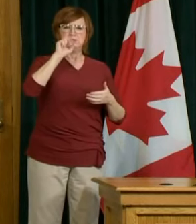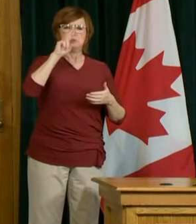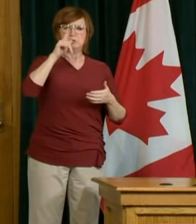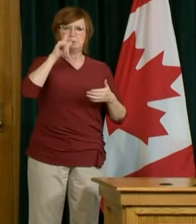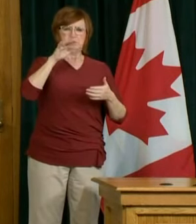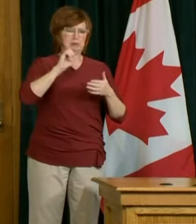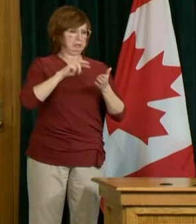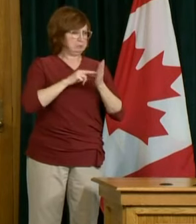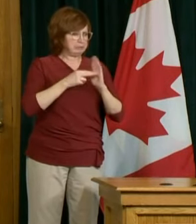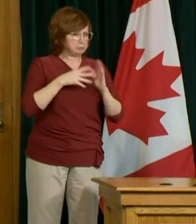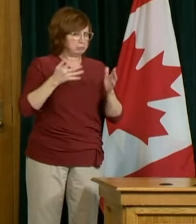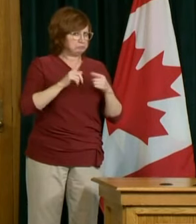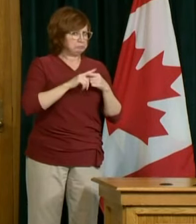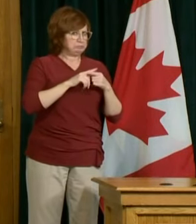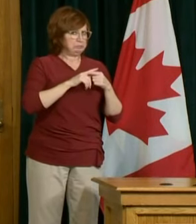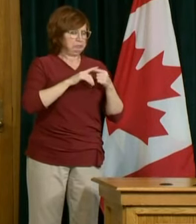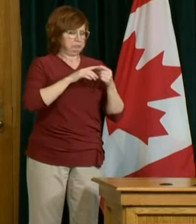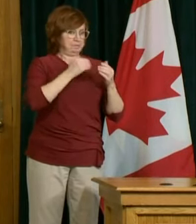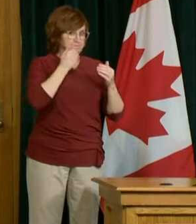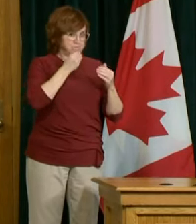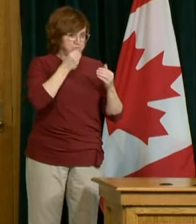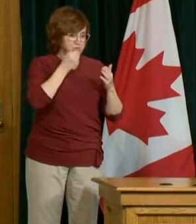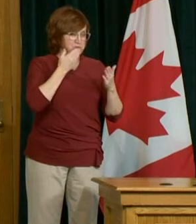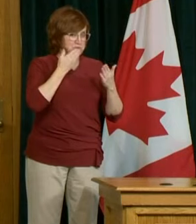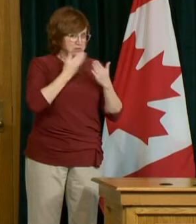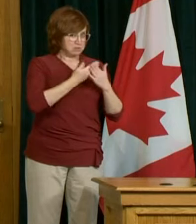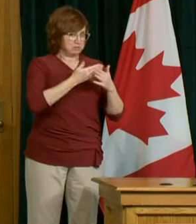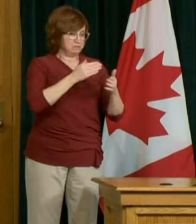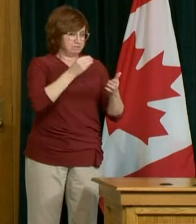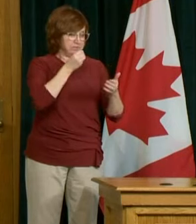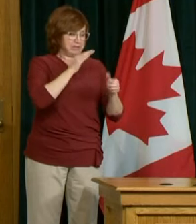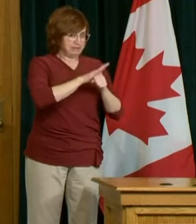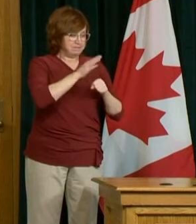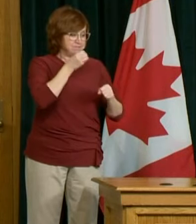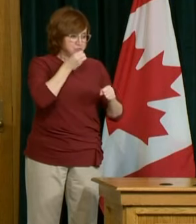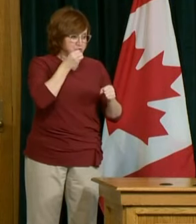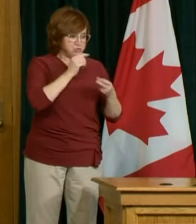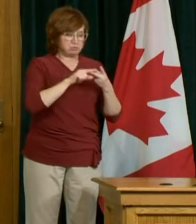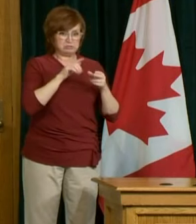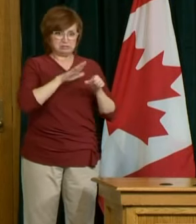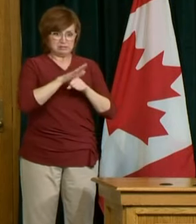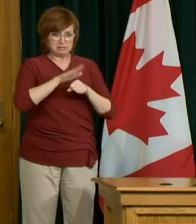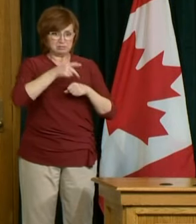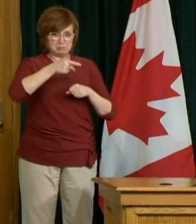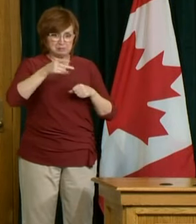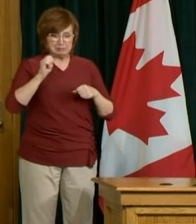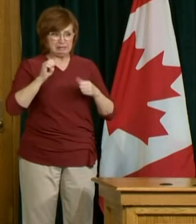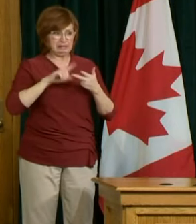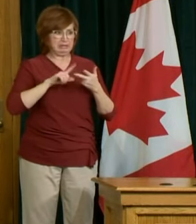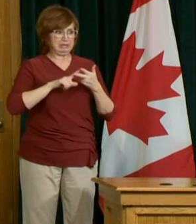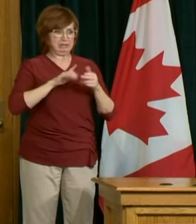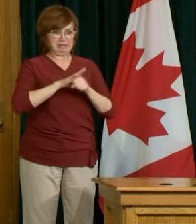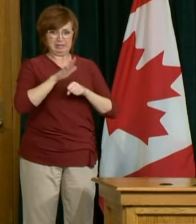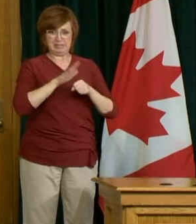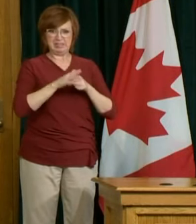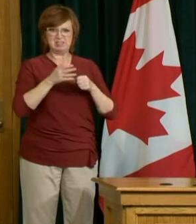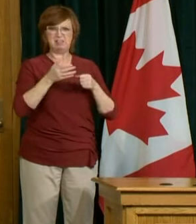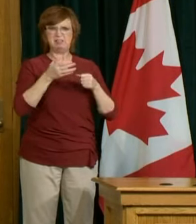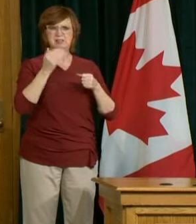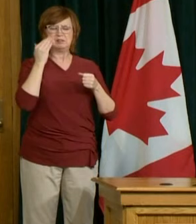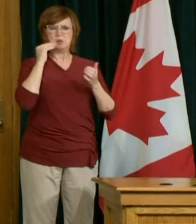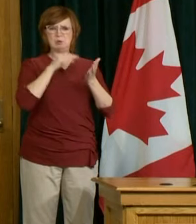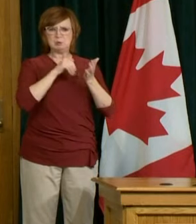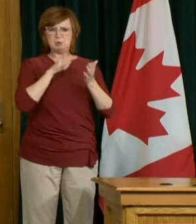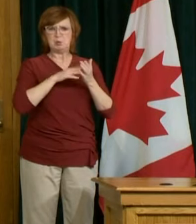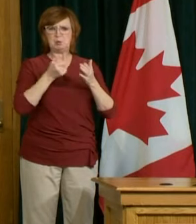supplies or what. But how is the province taking care of that? Phil, my understanding is that